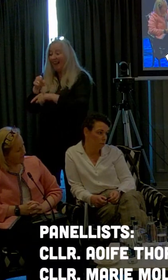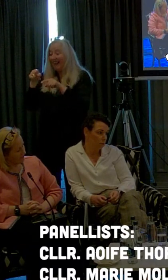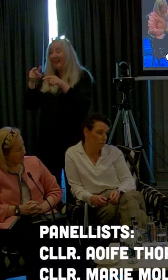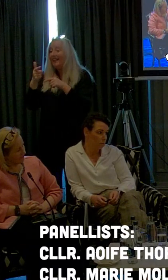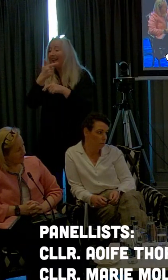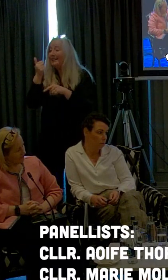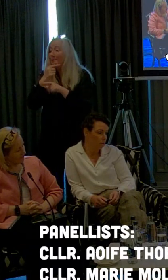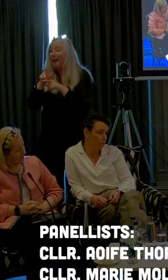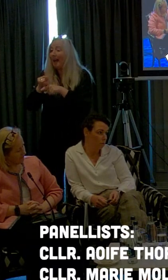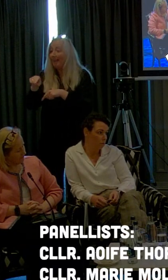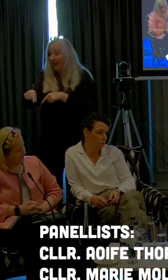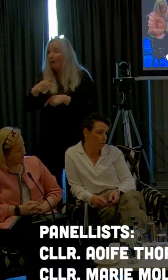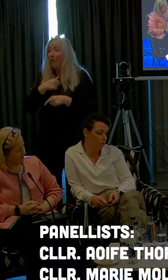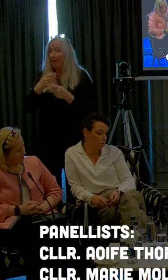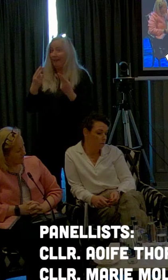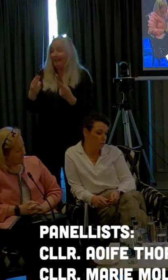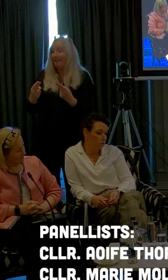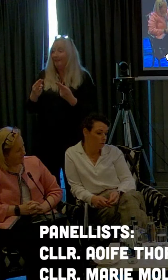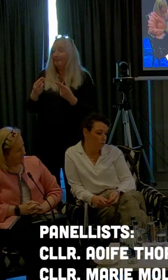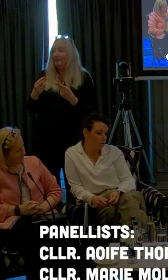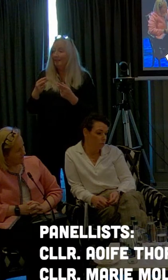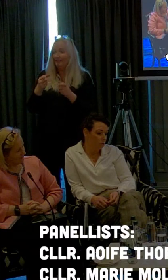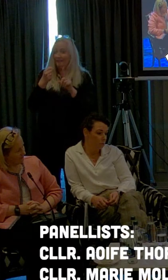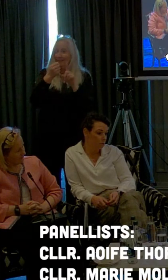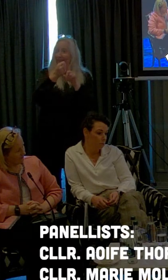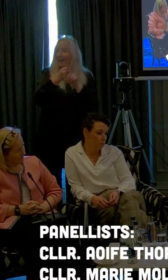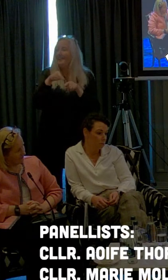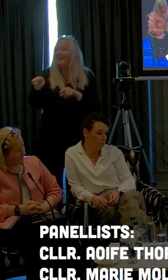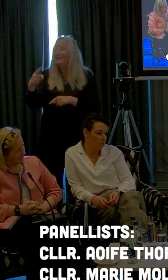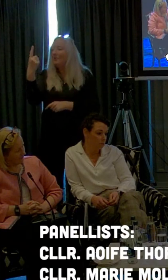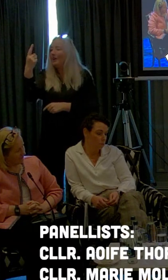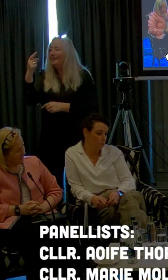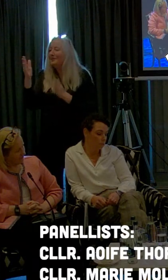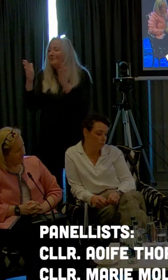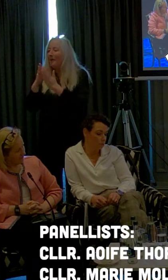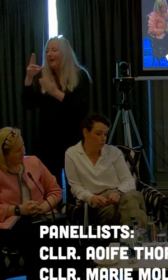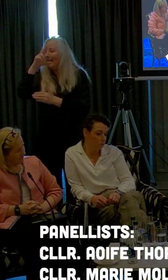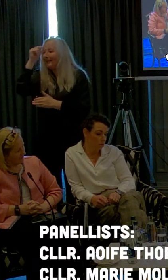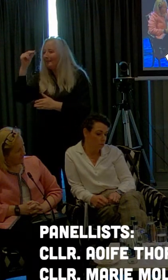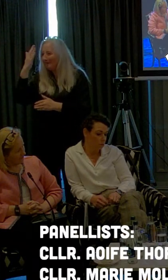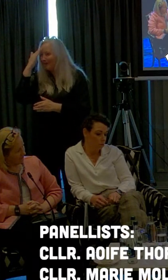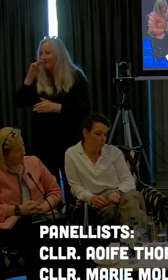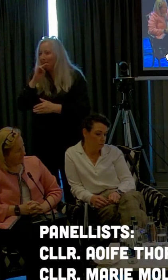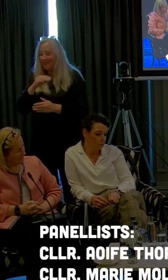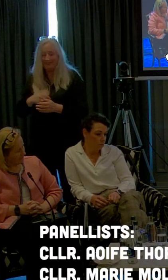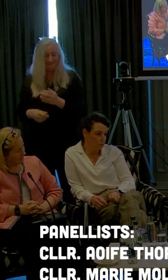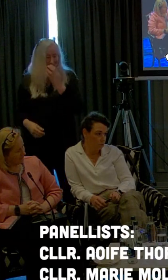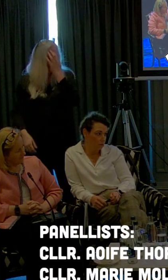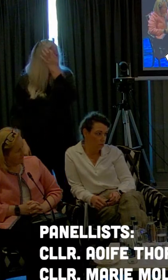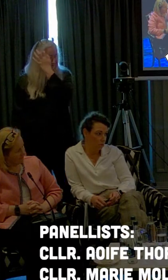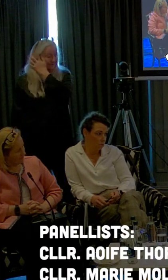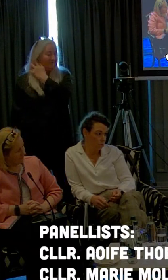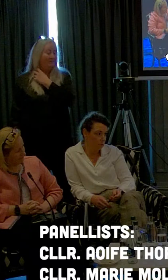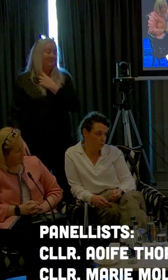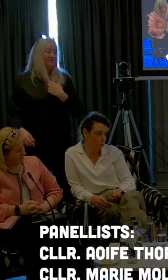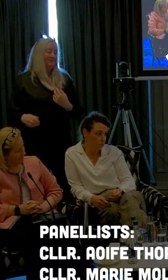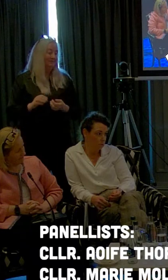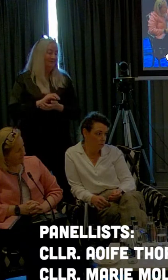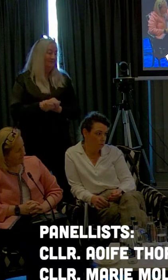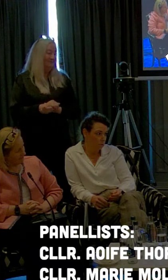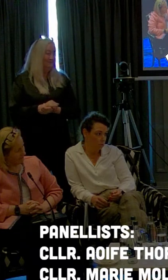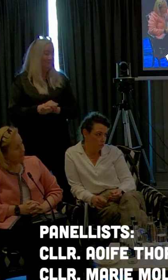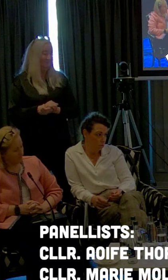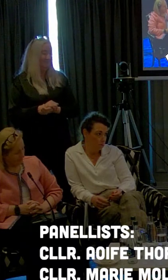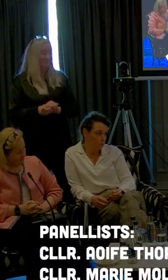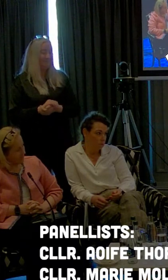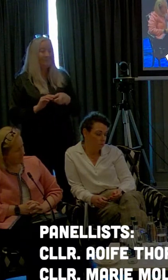you can bring a female perspective into it. That's only just a small thing, but there are a lot of other issues too. And I suppose it leads on to the whole area of